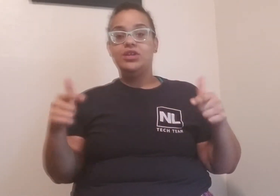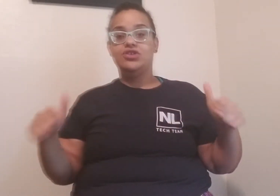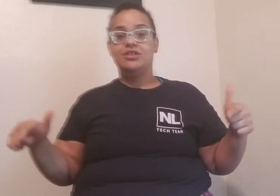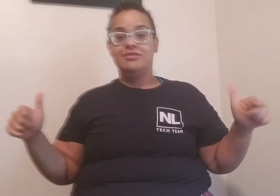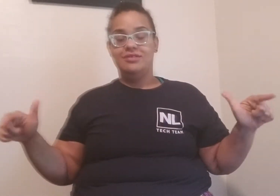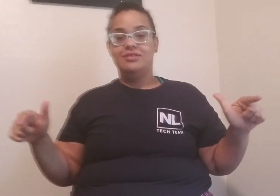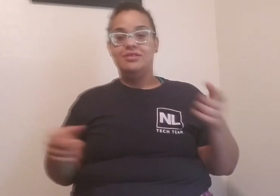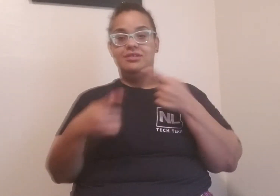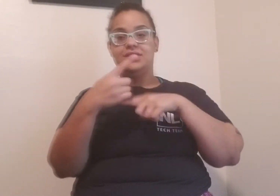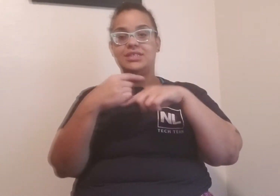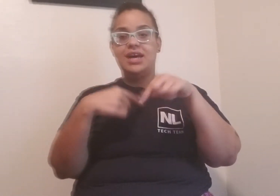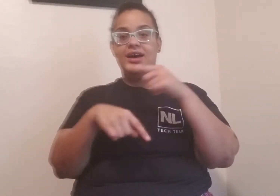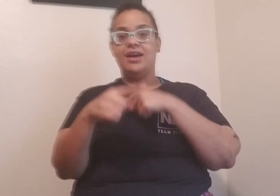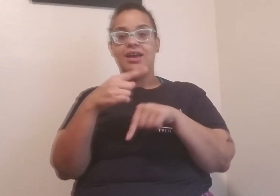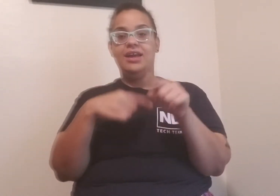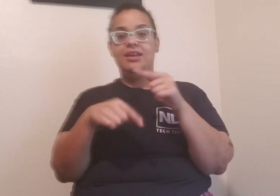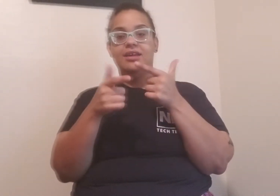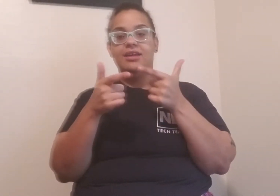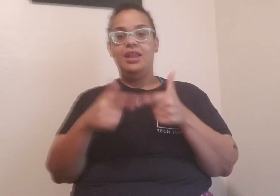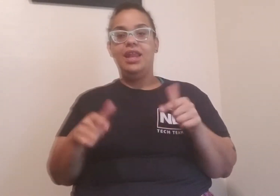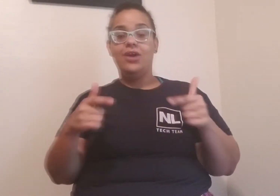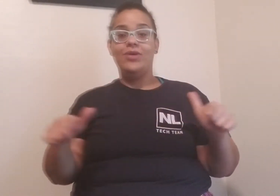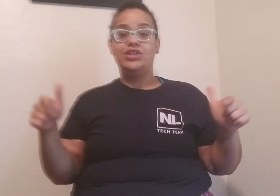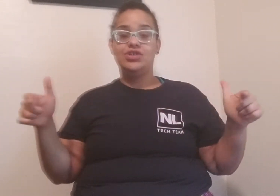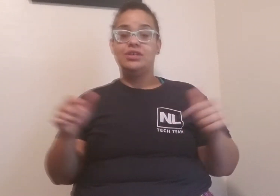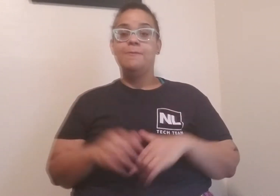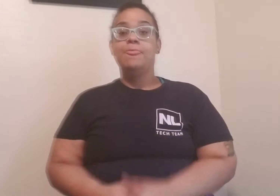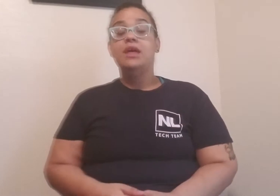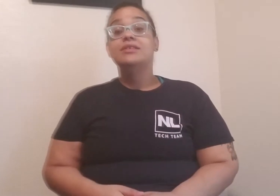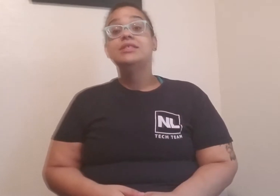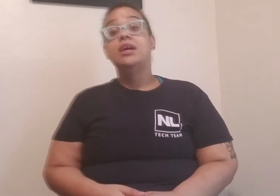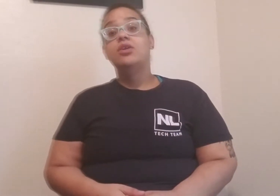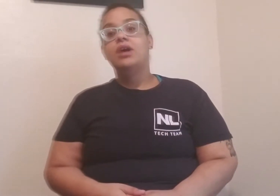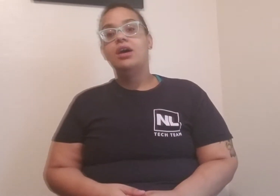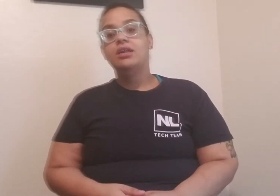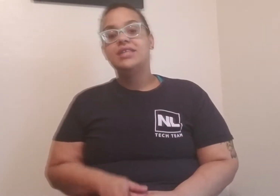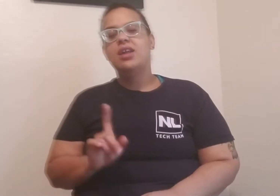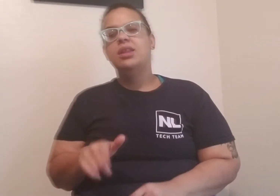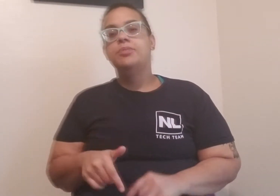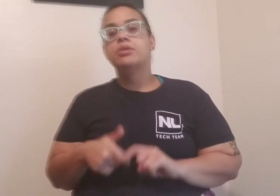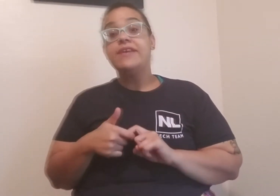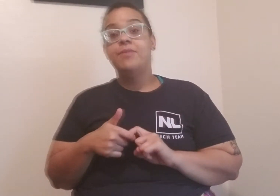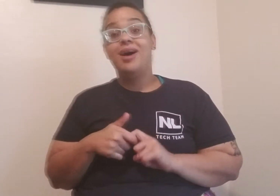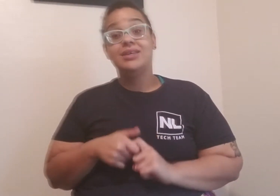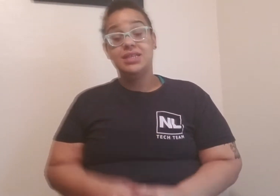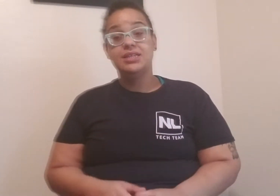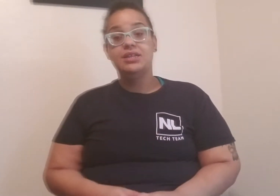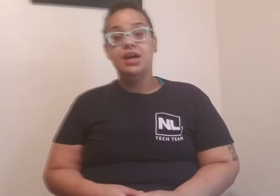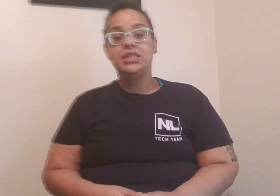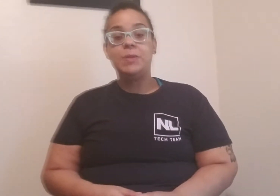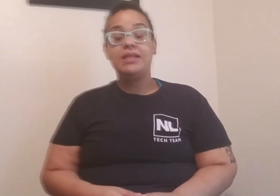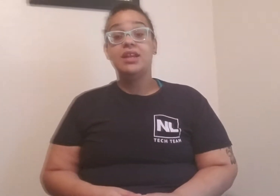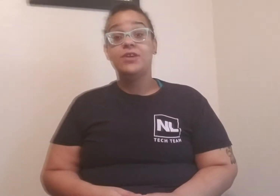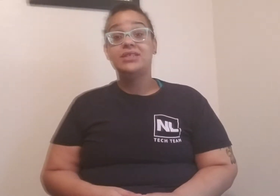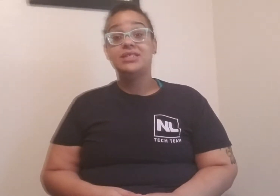language, sign language. So I'll take a brief pause to explain the difference in sign